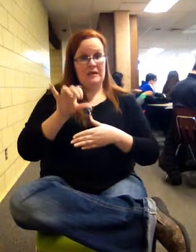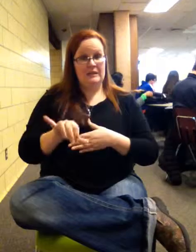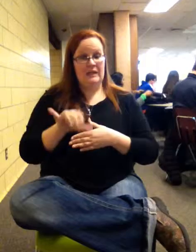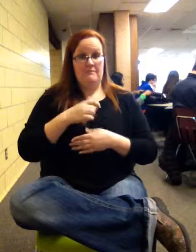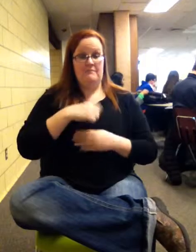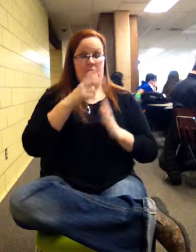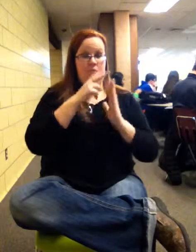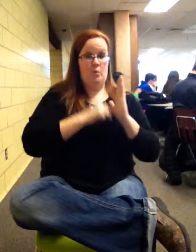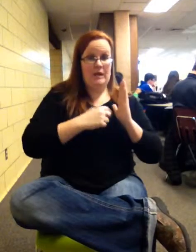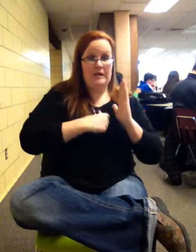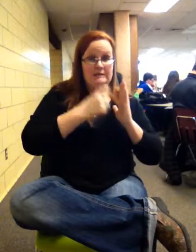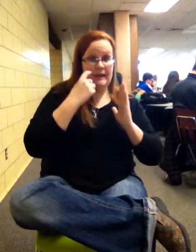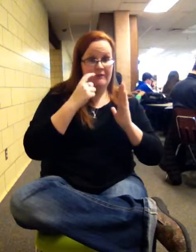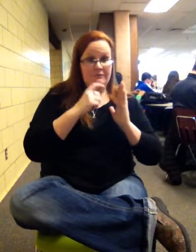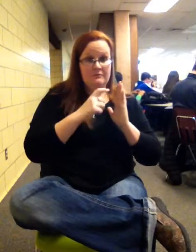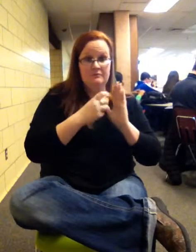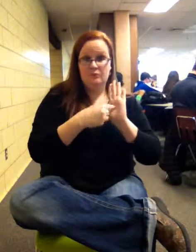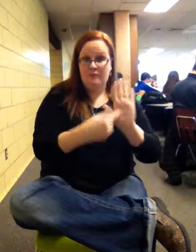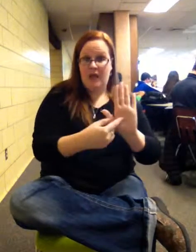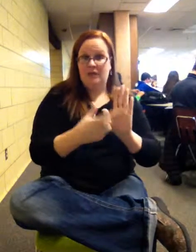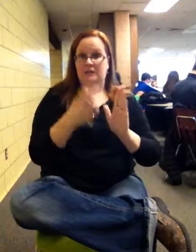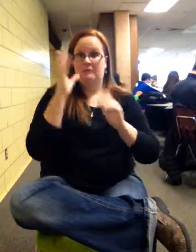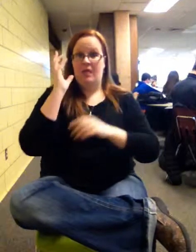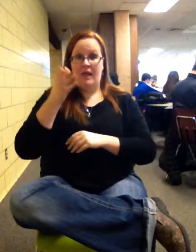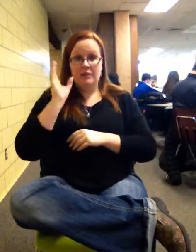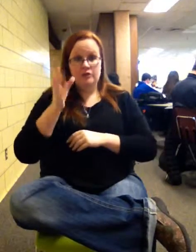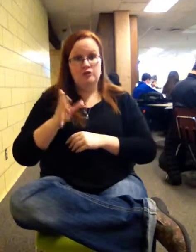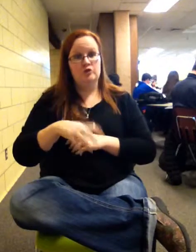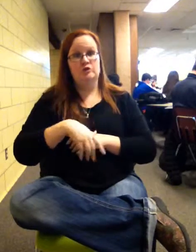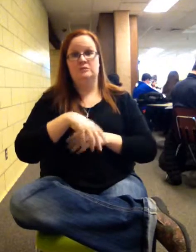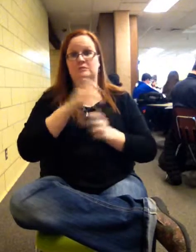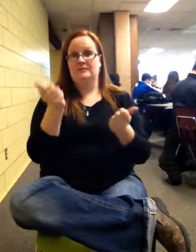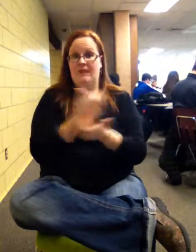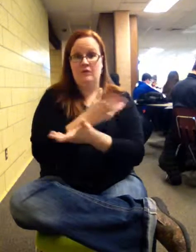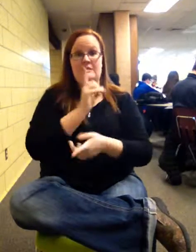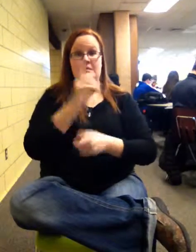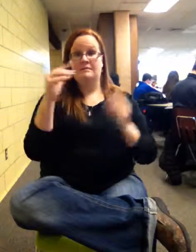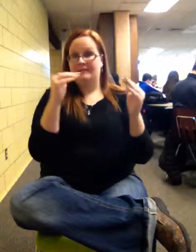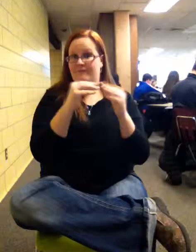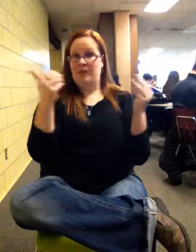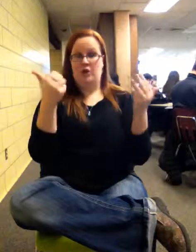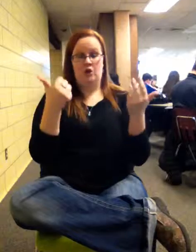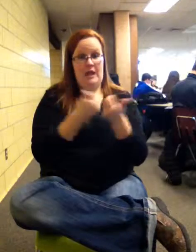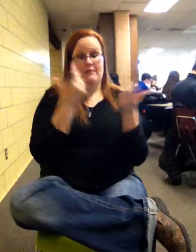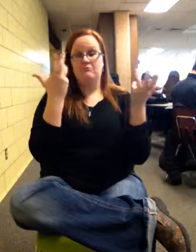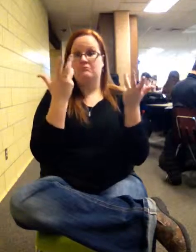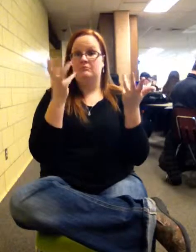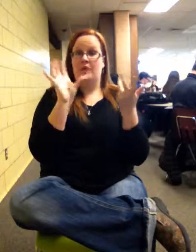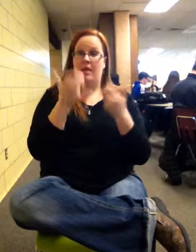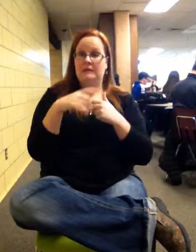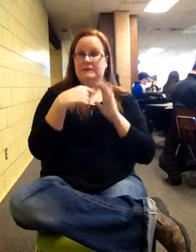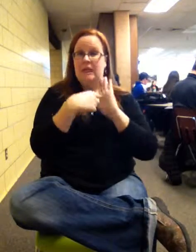assigned, all lecture notes, and all homework is fair game for the exam. So yeah, that's giving you a skeleton of kind of how to expect it to be laid